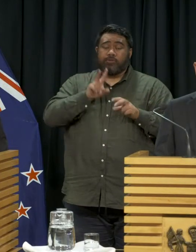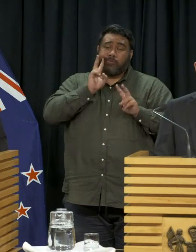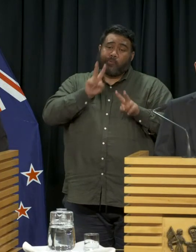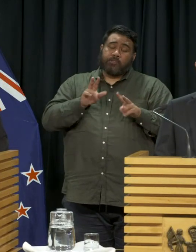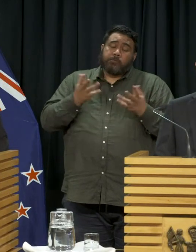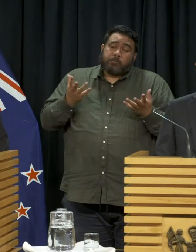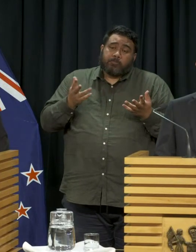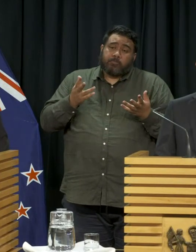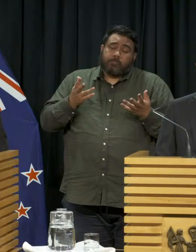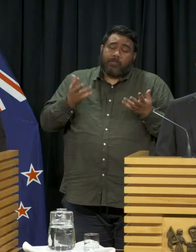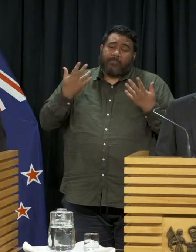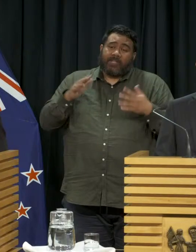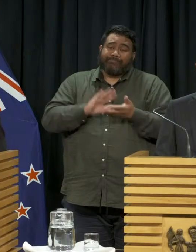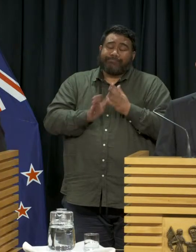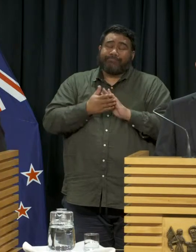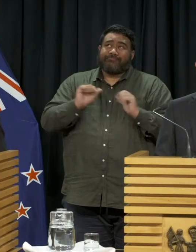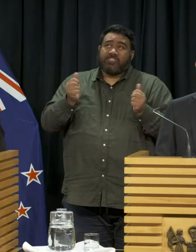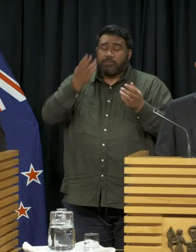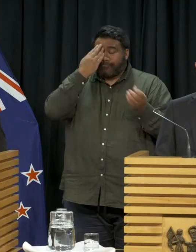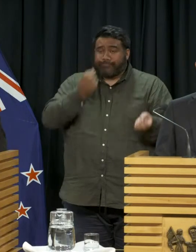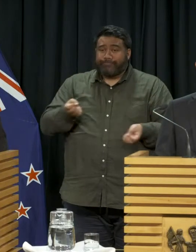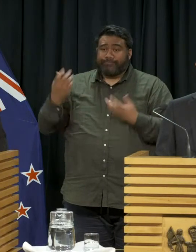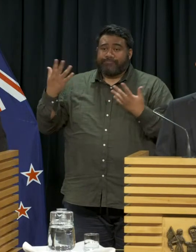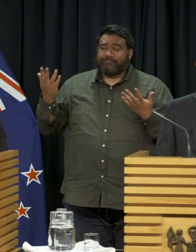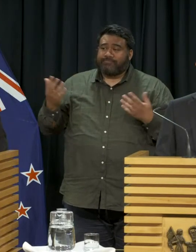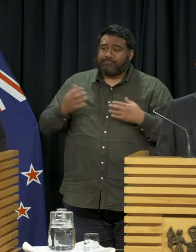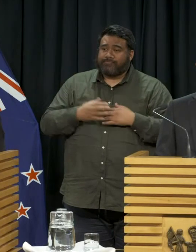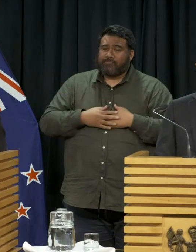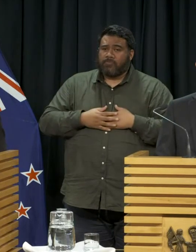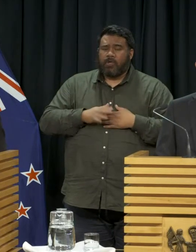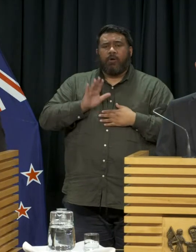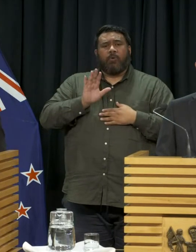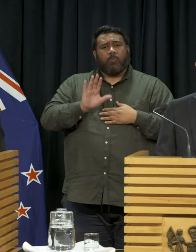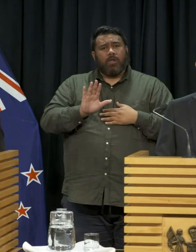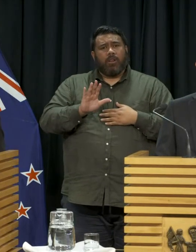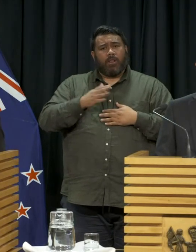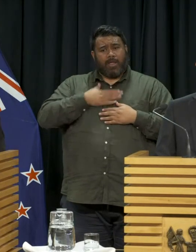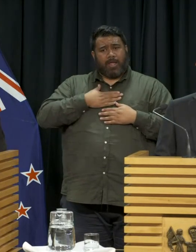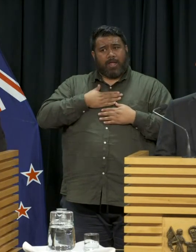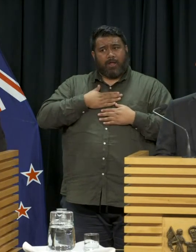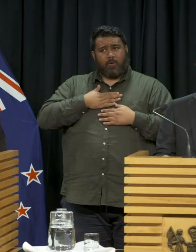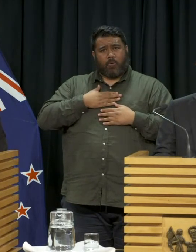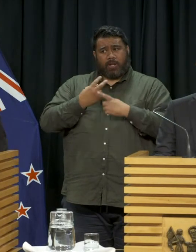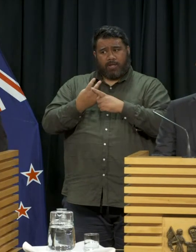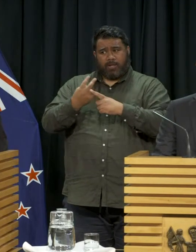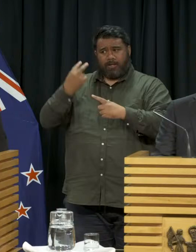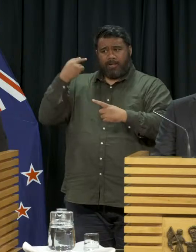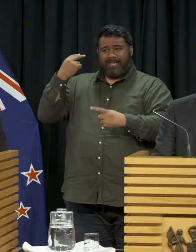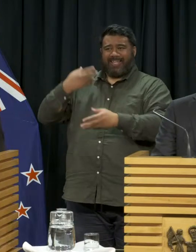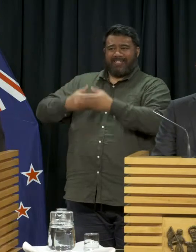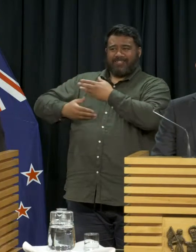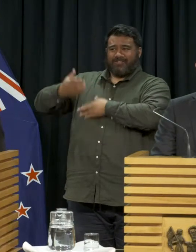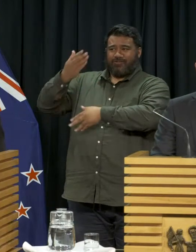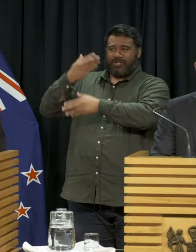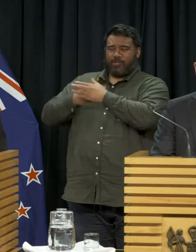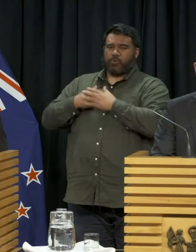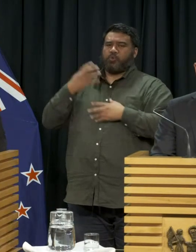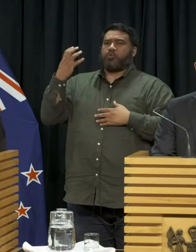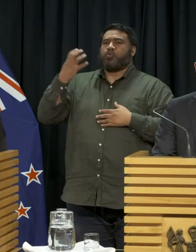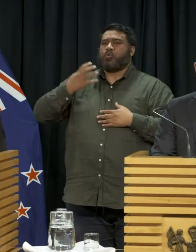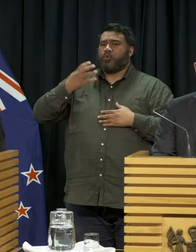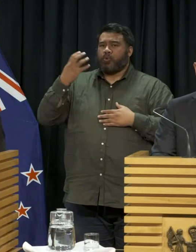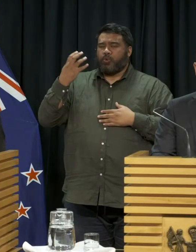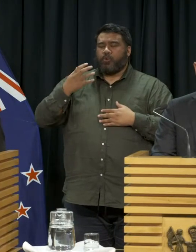say that, that through our history, of course, we will have, challenging elements